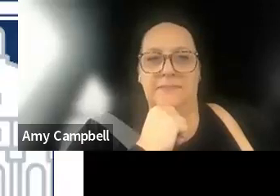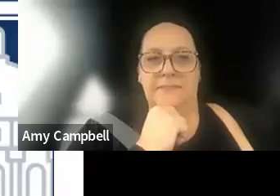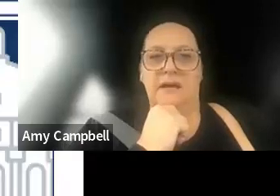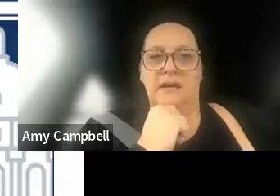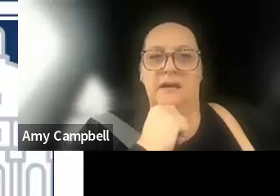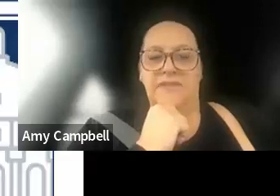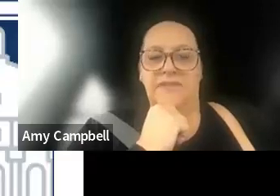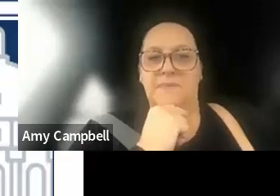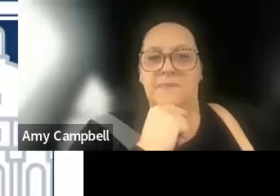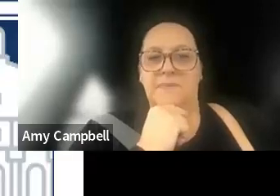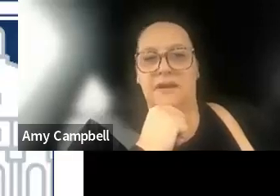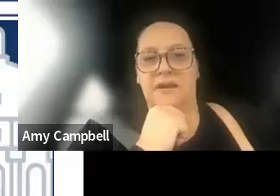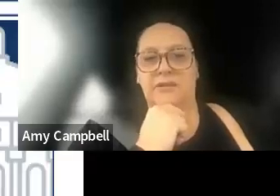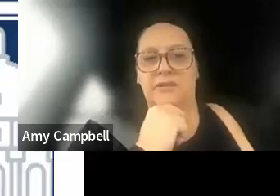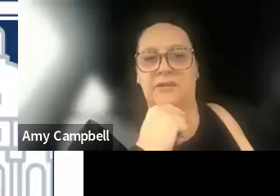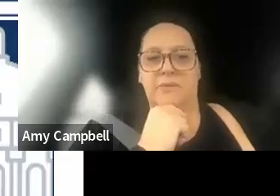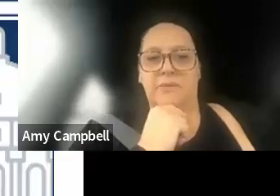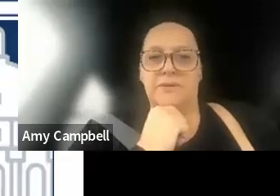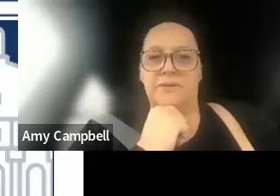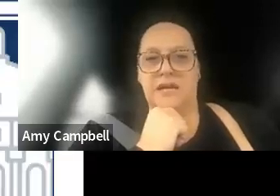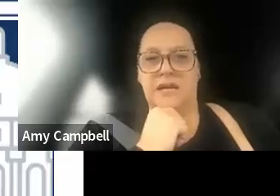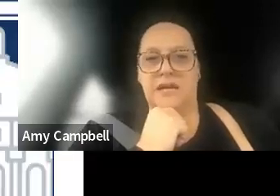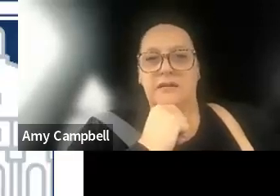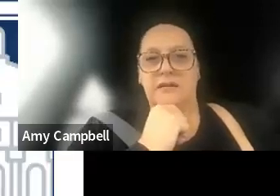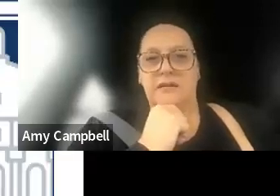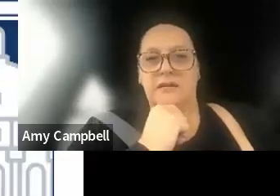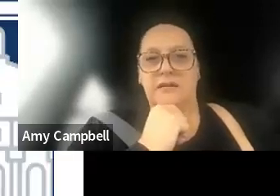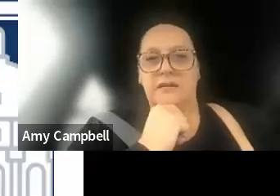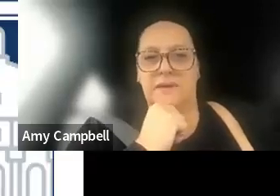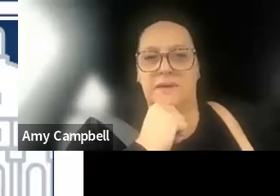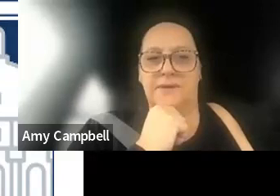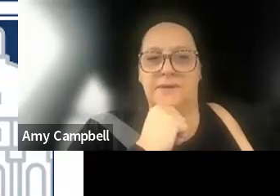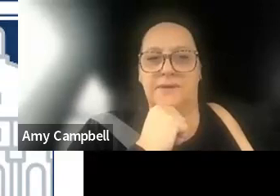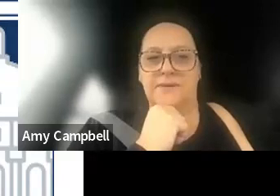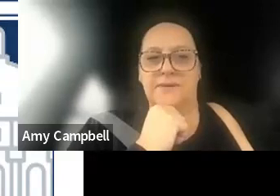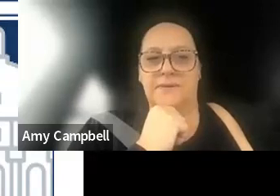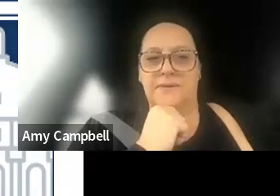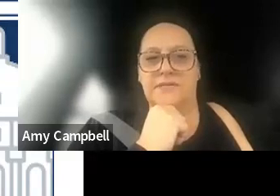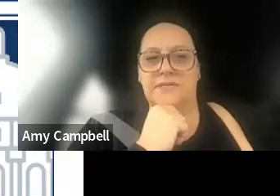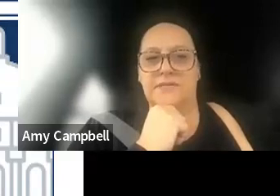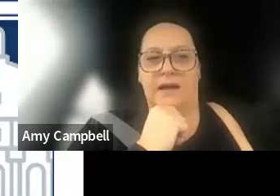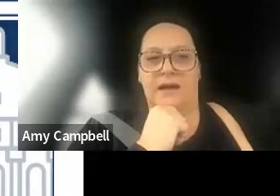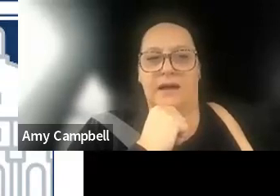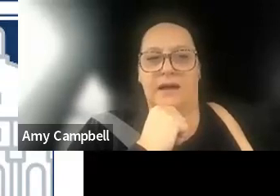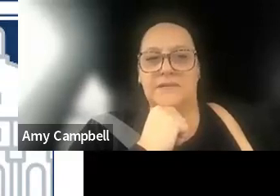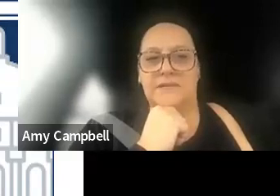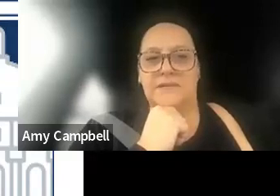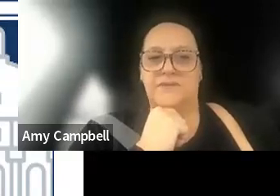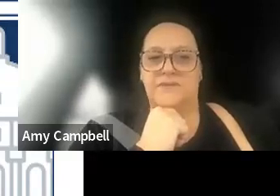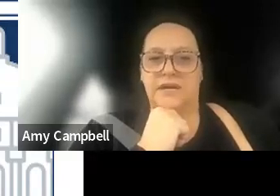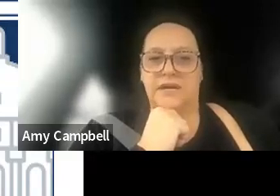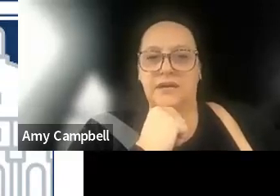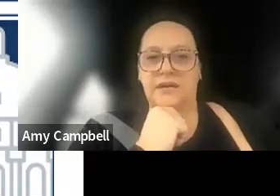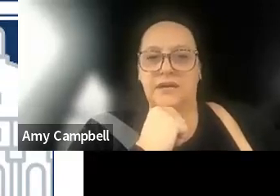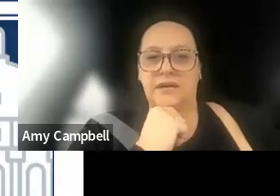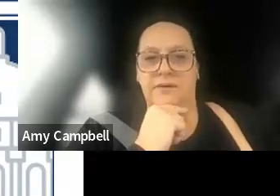And that's where we got a little bit more opportunity to interview people. So you can see there we had